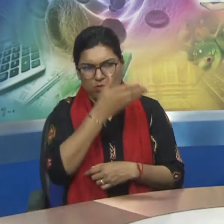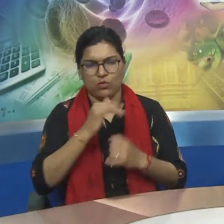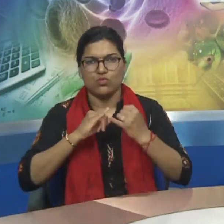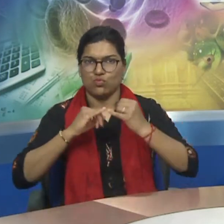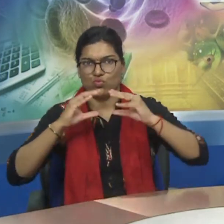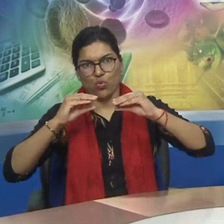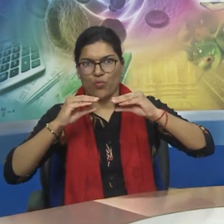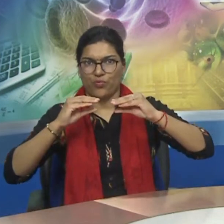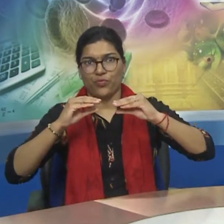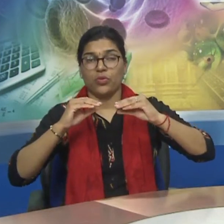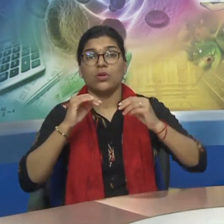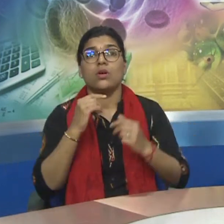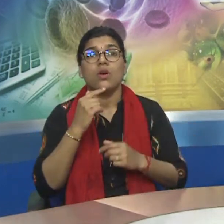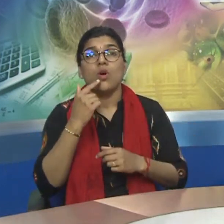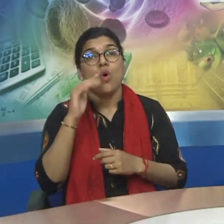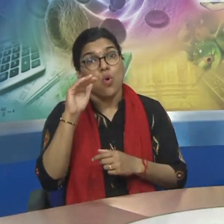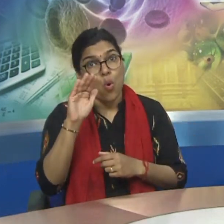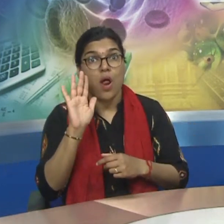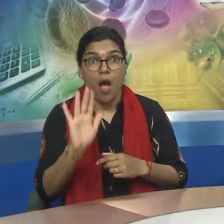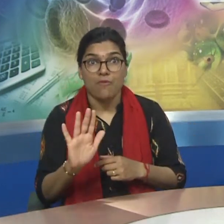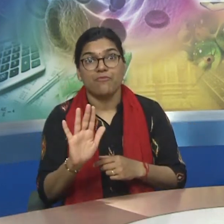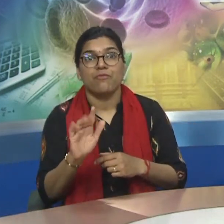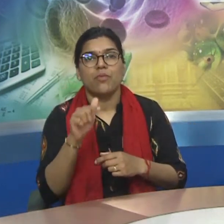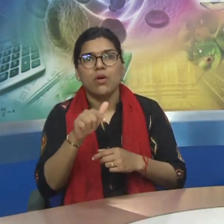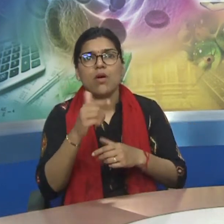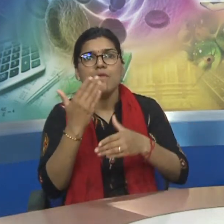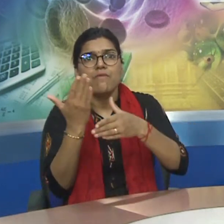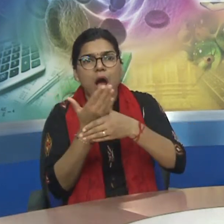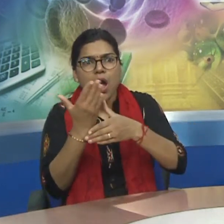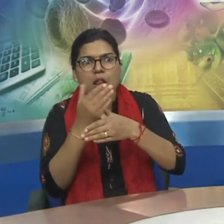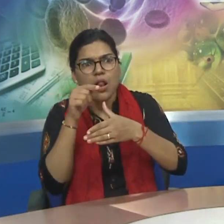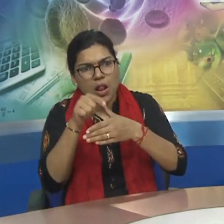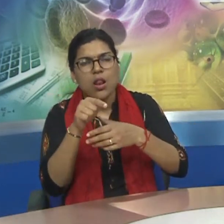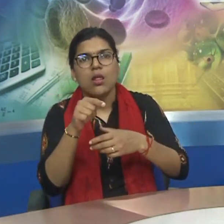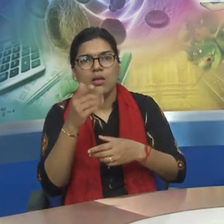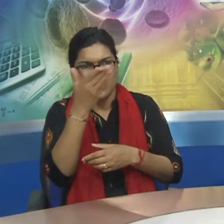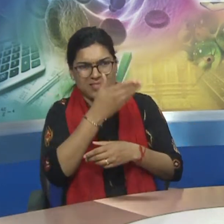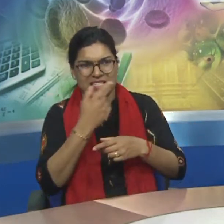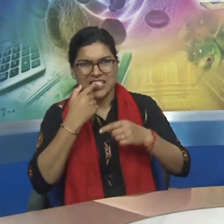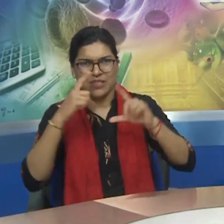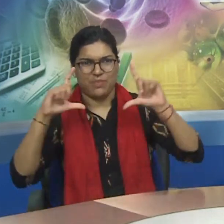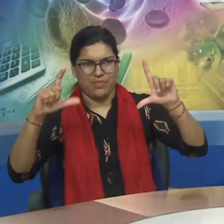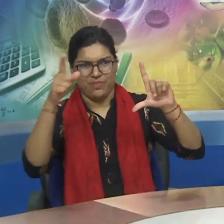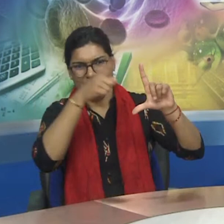The files that are created with spreadsheet software are called.